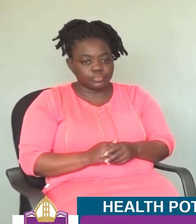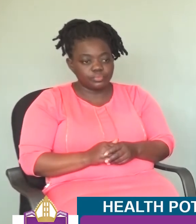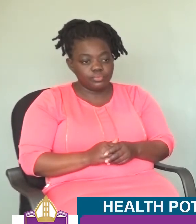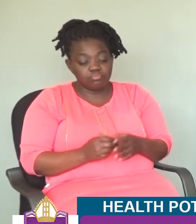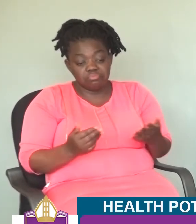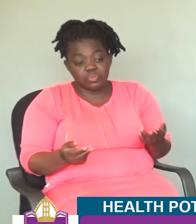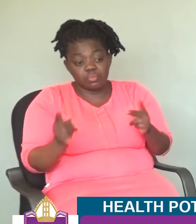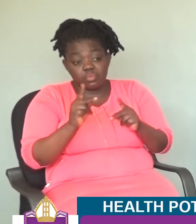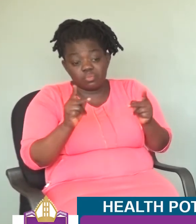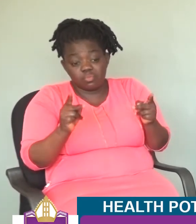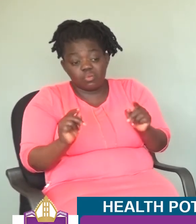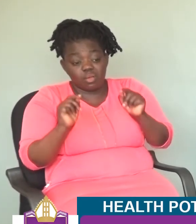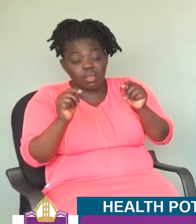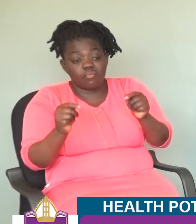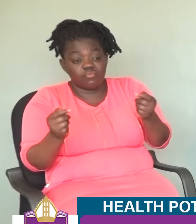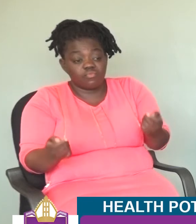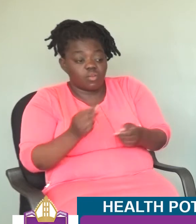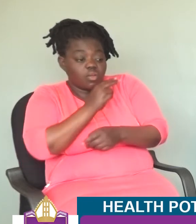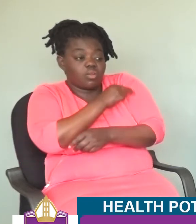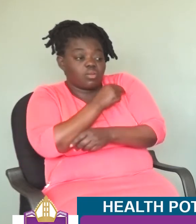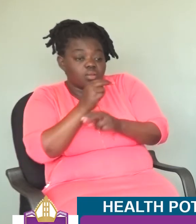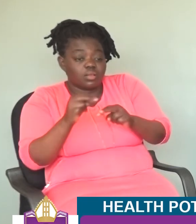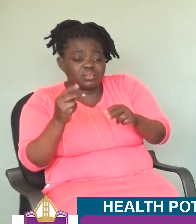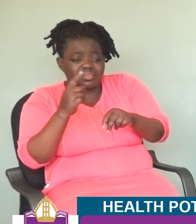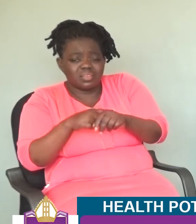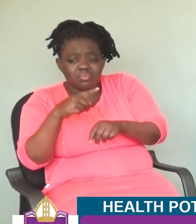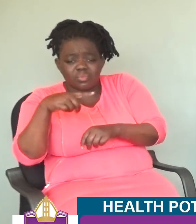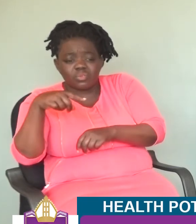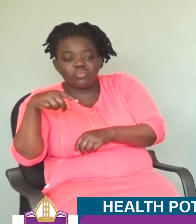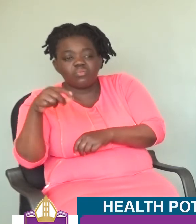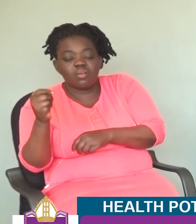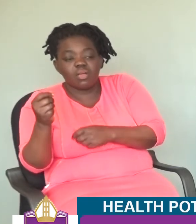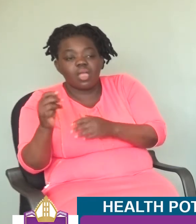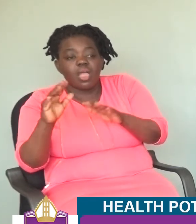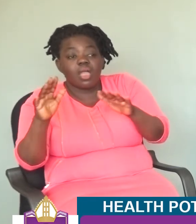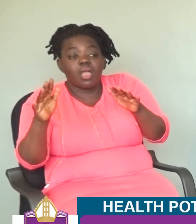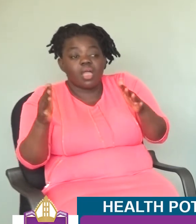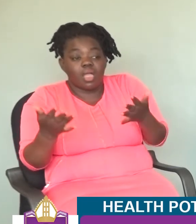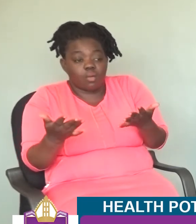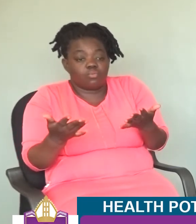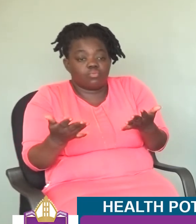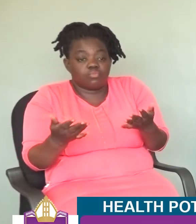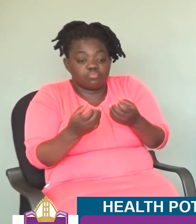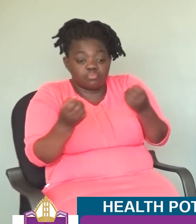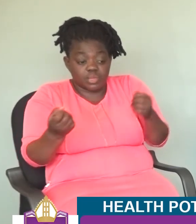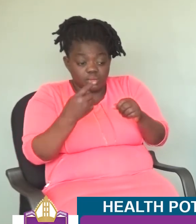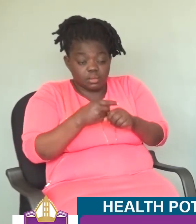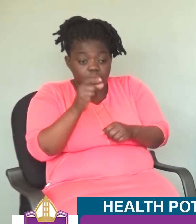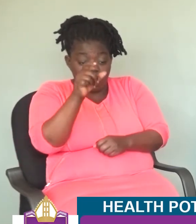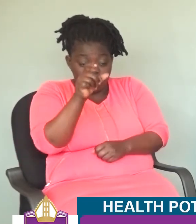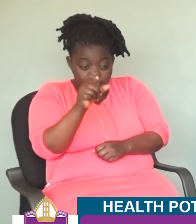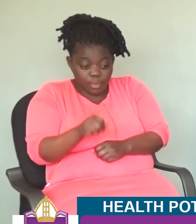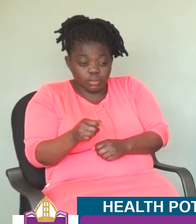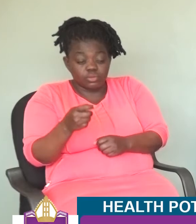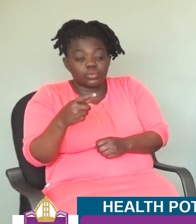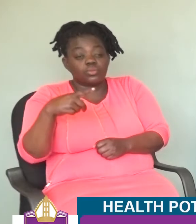and some people don't even show up, and then that is when we shall go for checkups. But how often and how should someone do